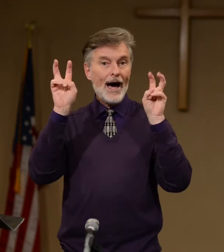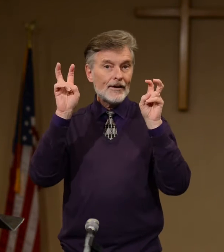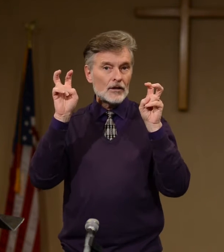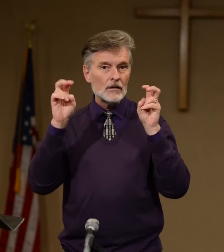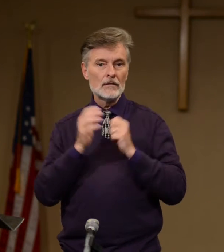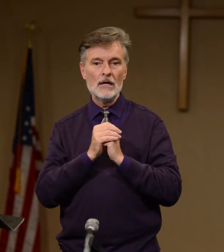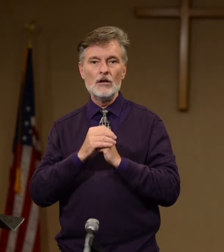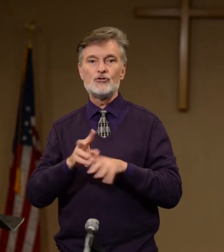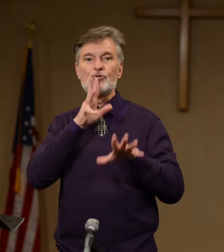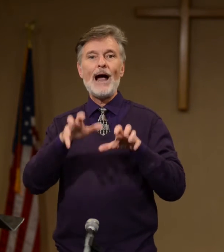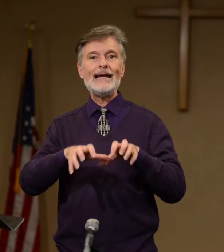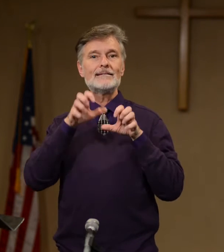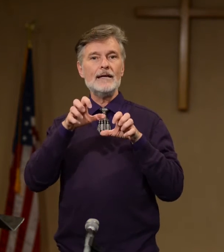water dries up.